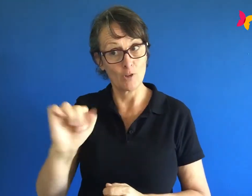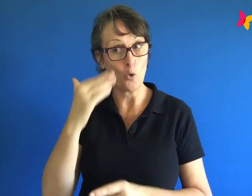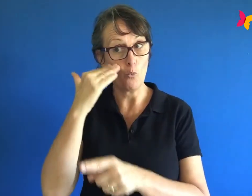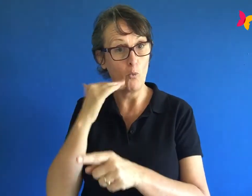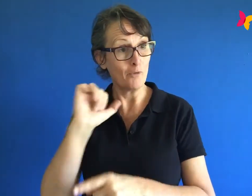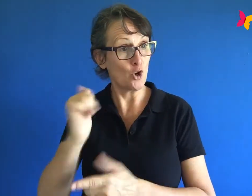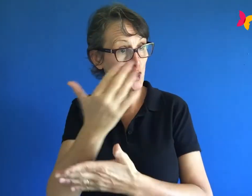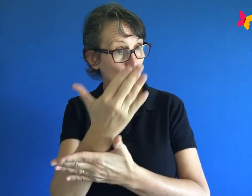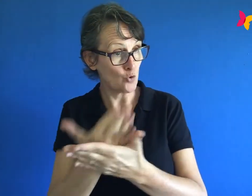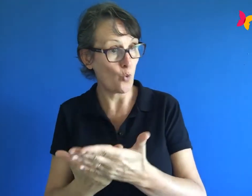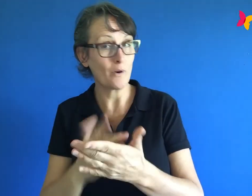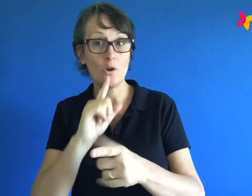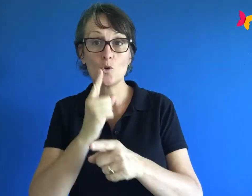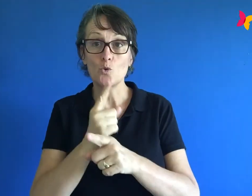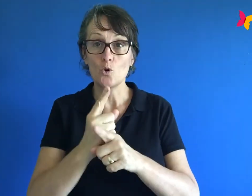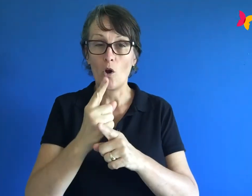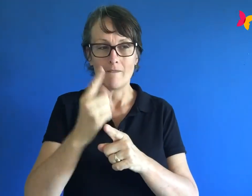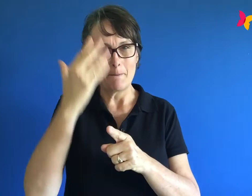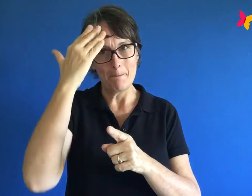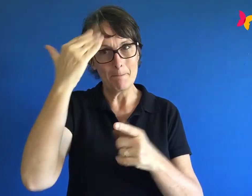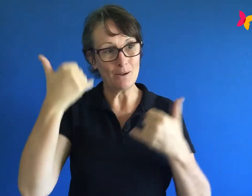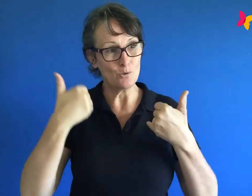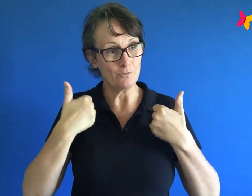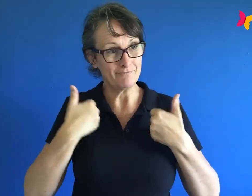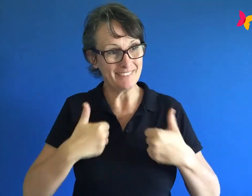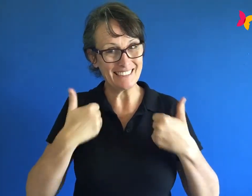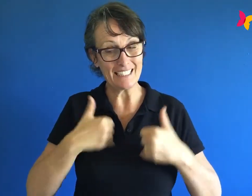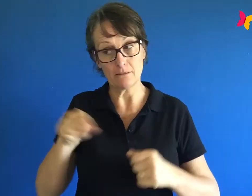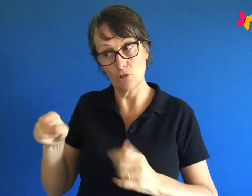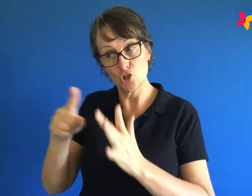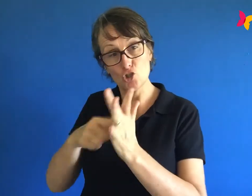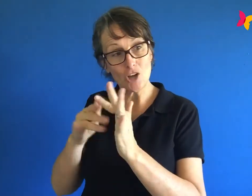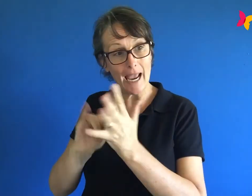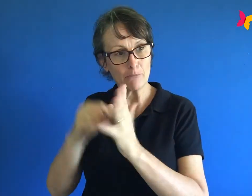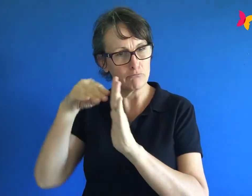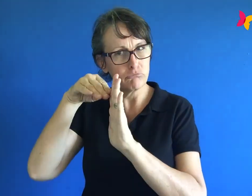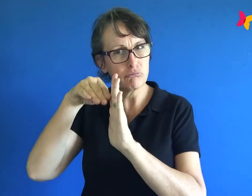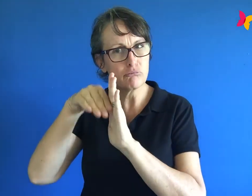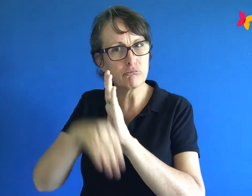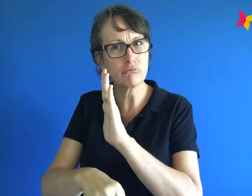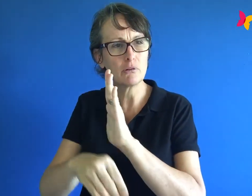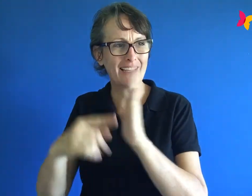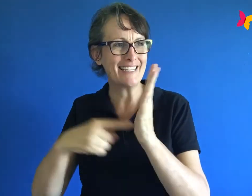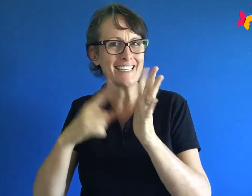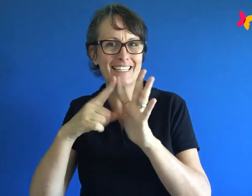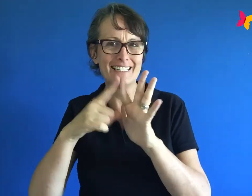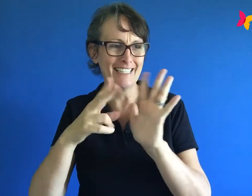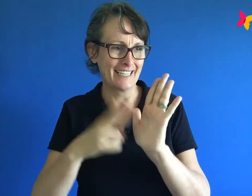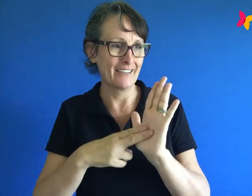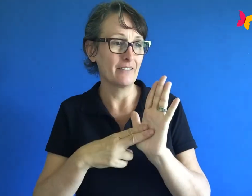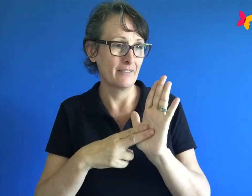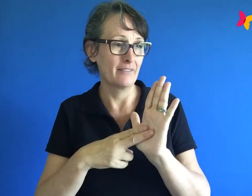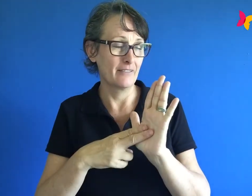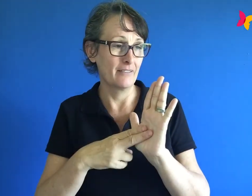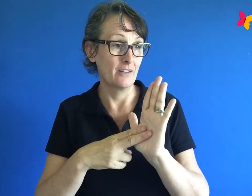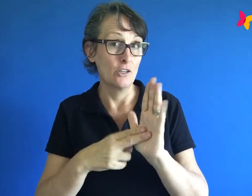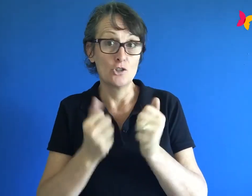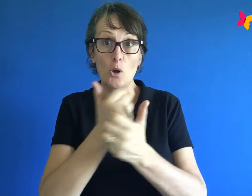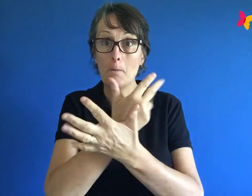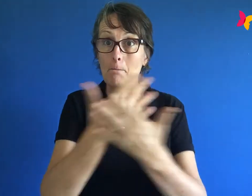health really sharply declined around the onset of puberty. I reckon a lot of parents listening to this are going, I don't know how to